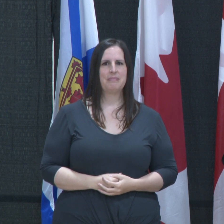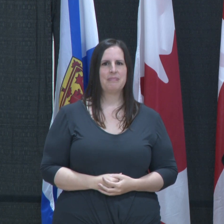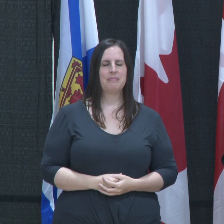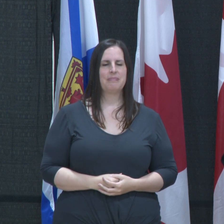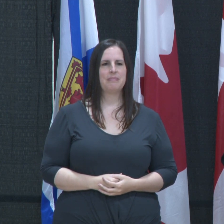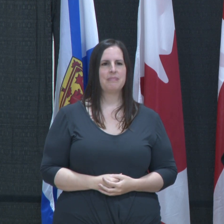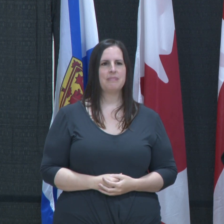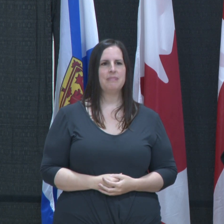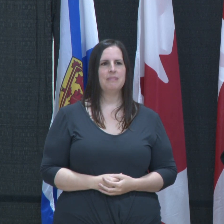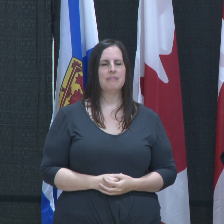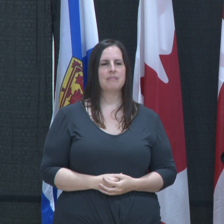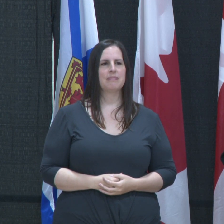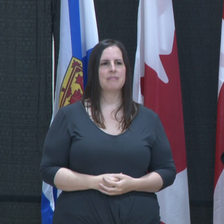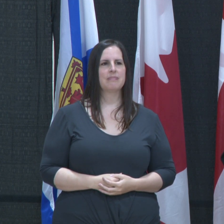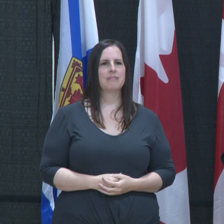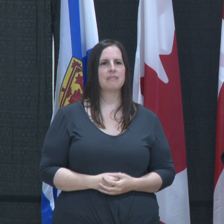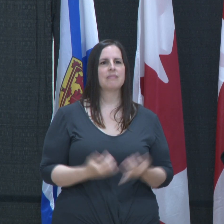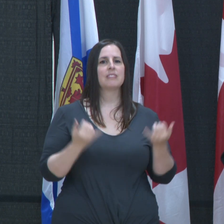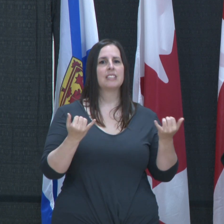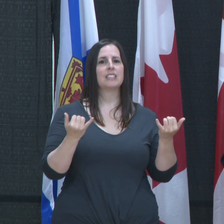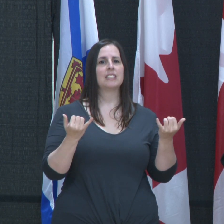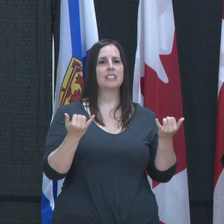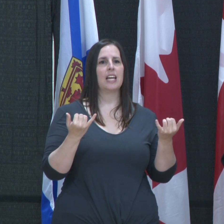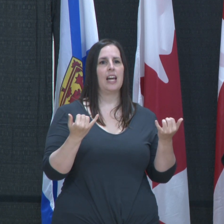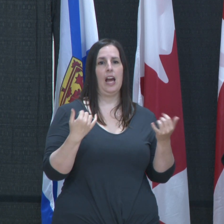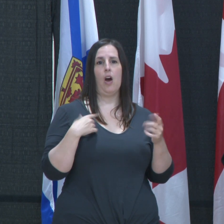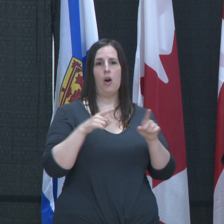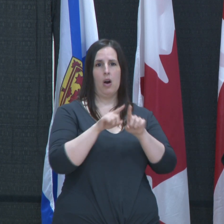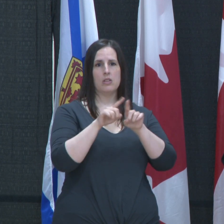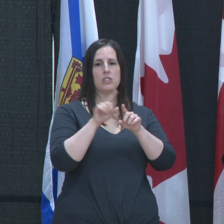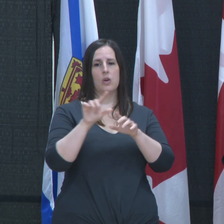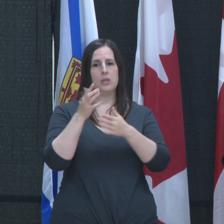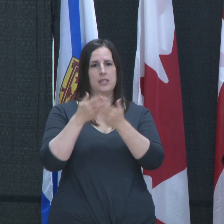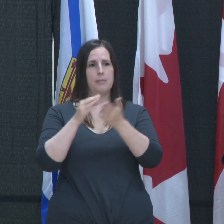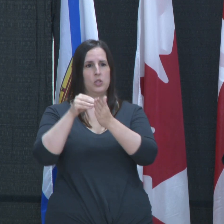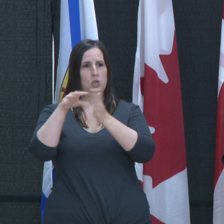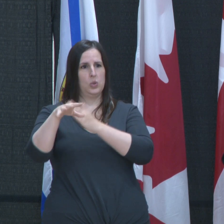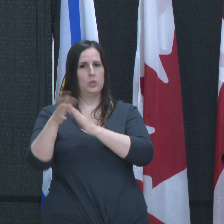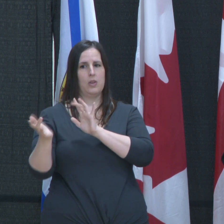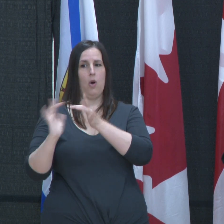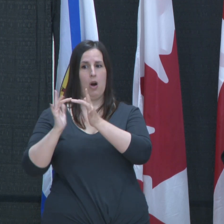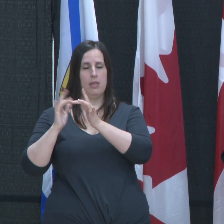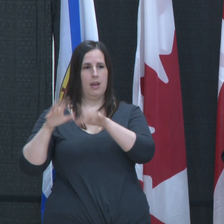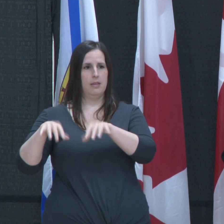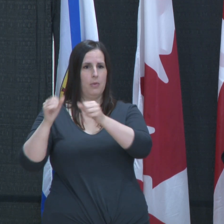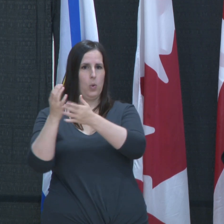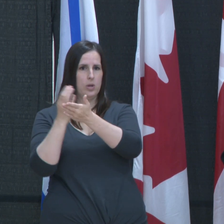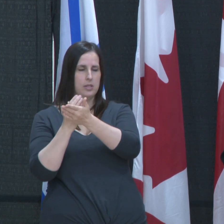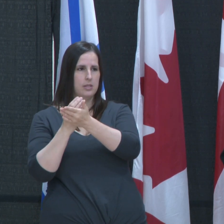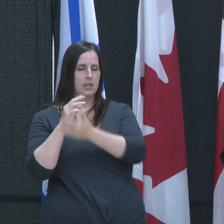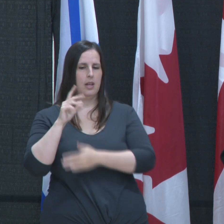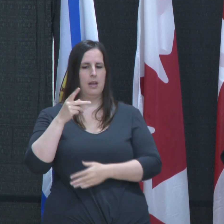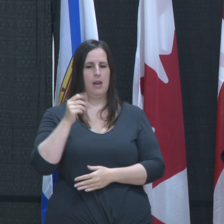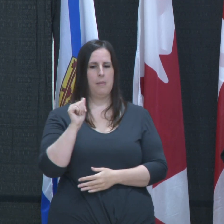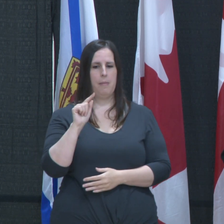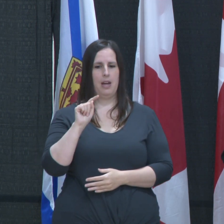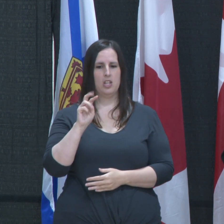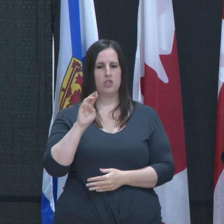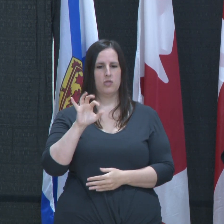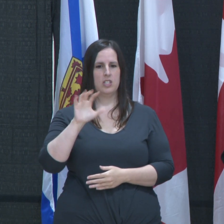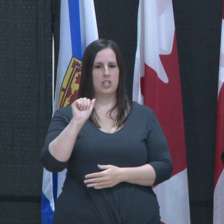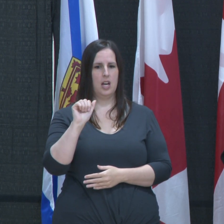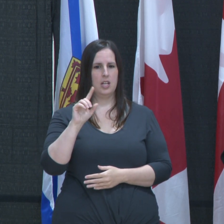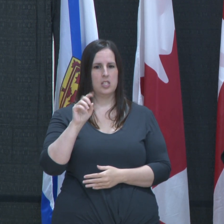Today we are welcoming students who are graduating from programs studied online. I want to extend a warm welcome to my colleague, Tricia Donovan, our